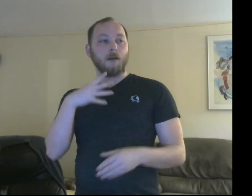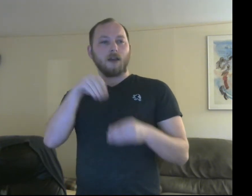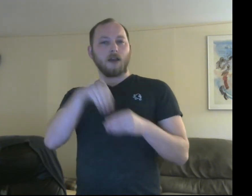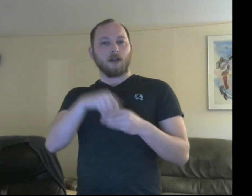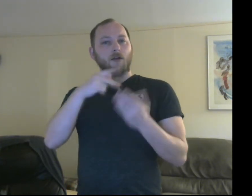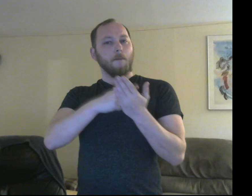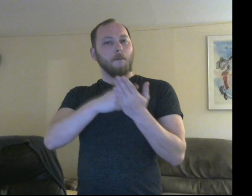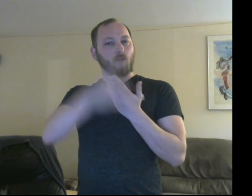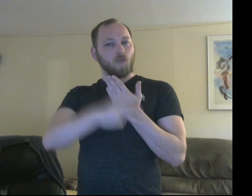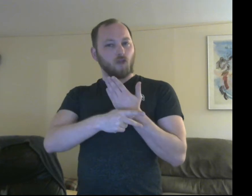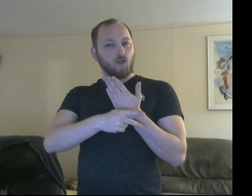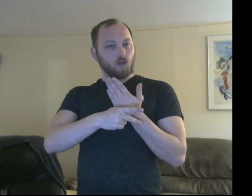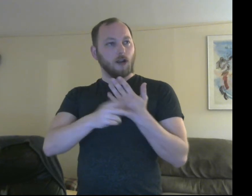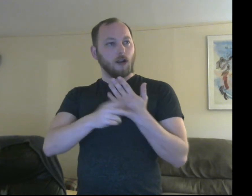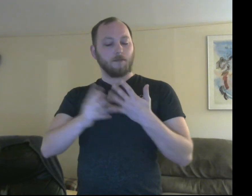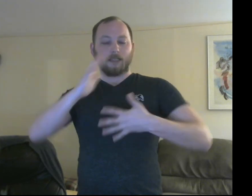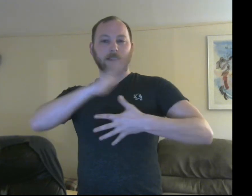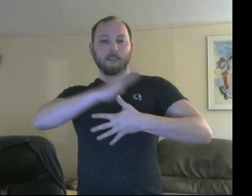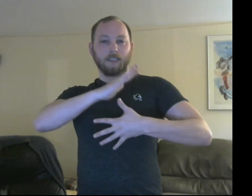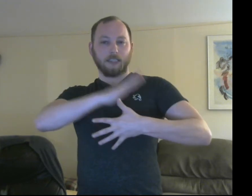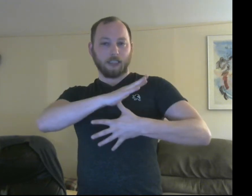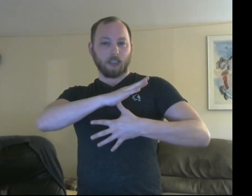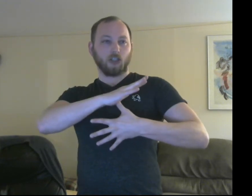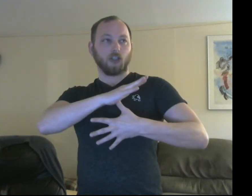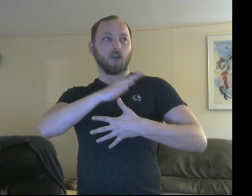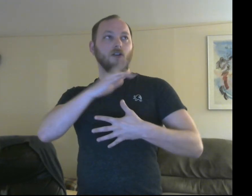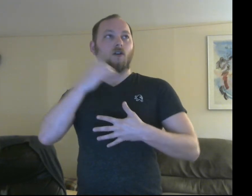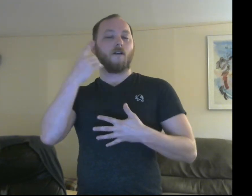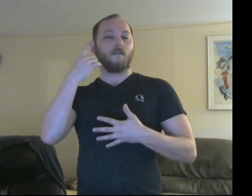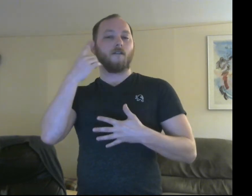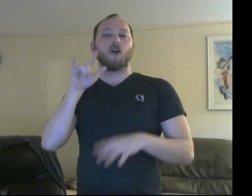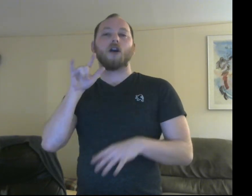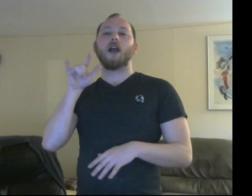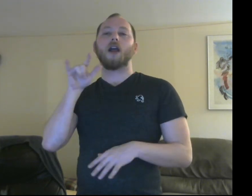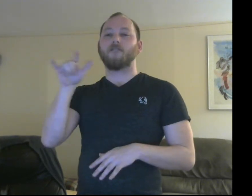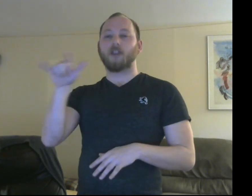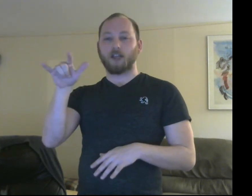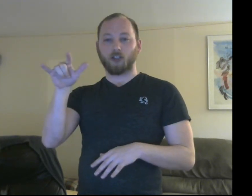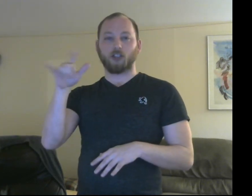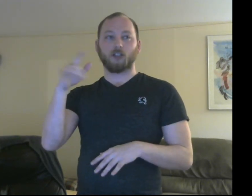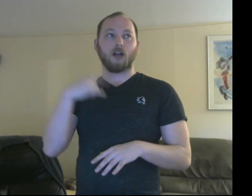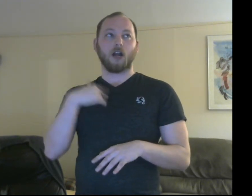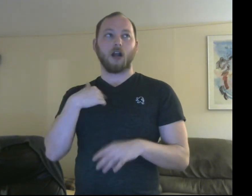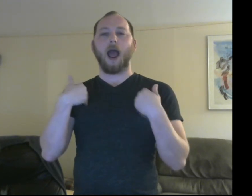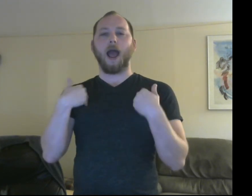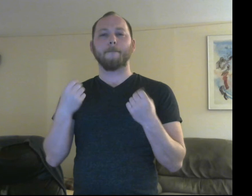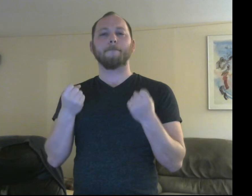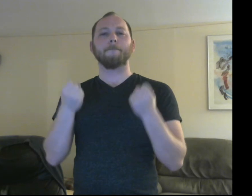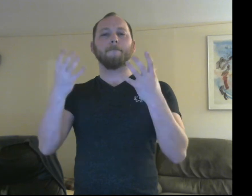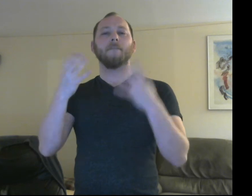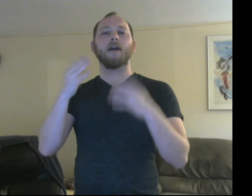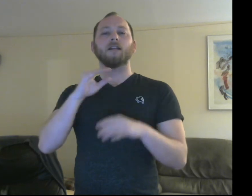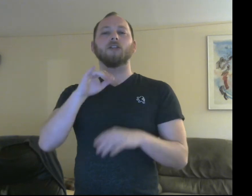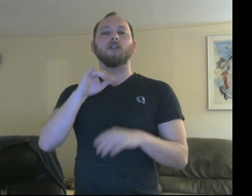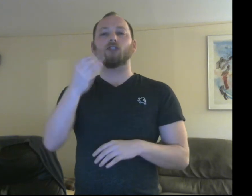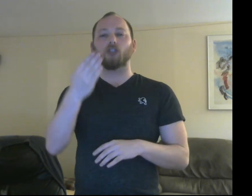senior. And in my time here, I've held a number of positions working in the aviation industry. So the first one was the East Valley Institute of